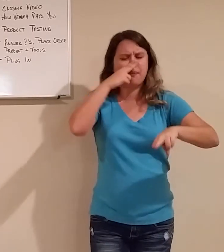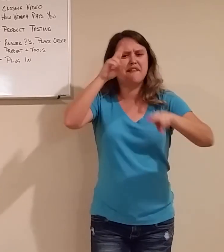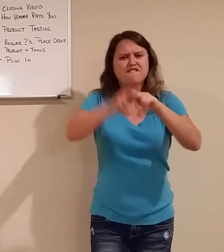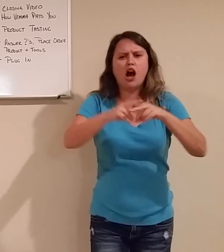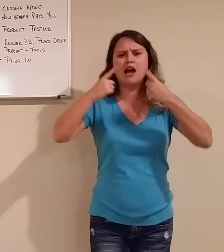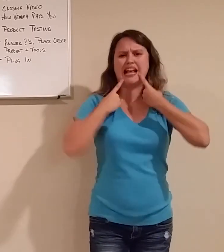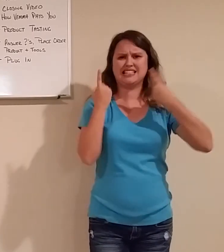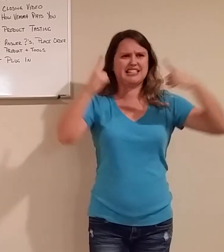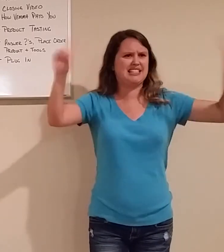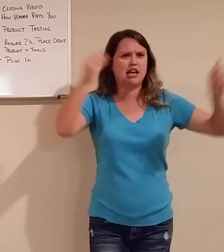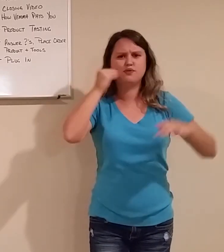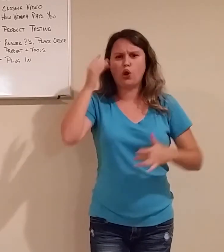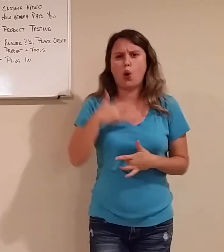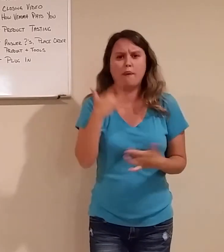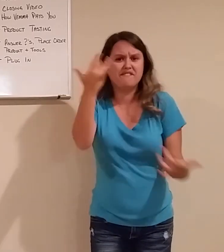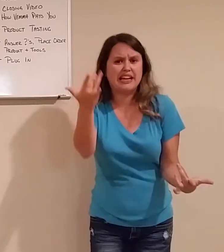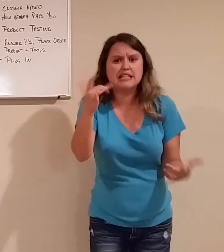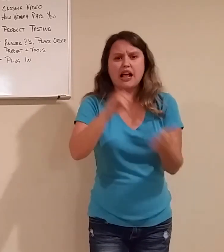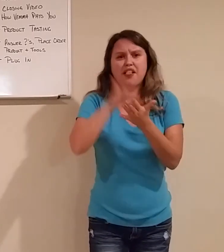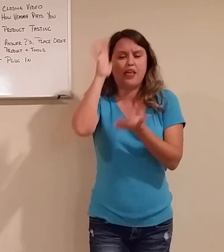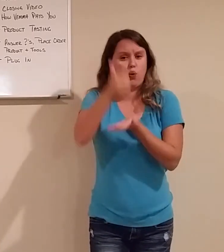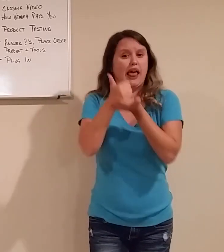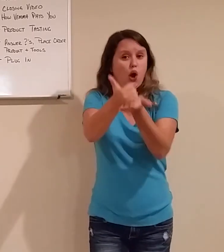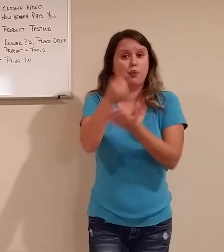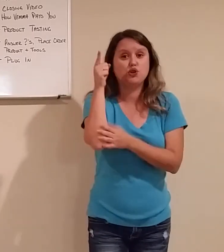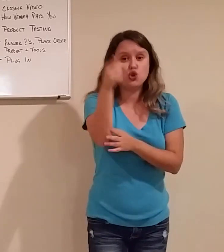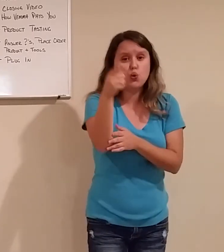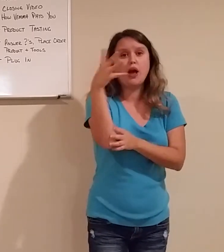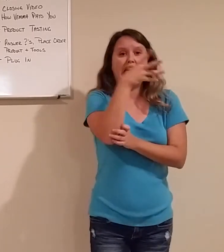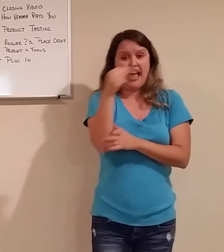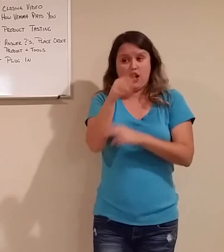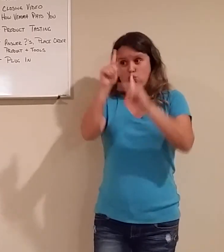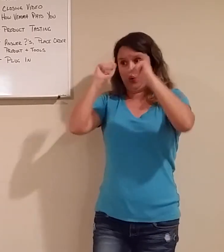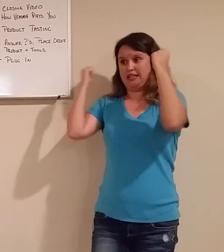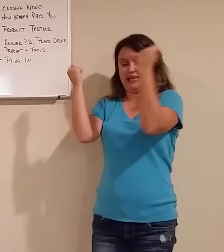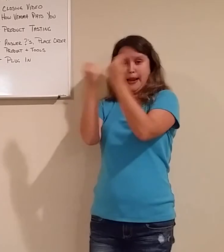a successful home event that's going to help you and your